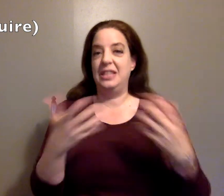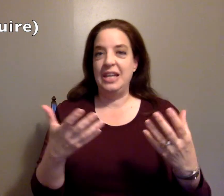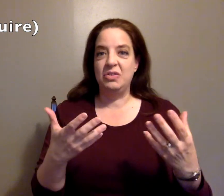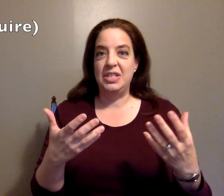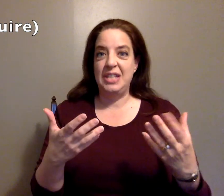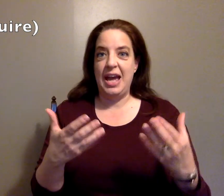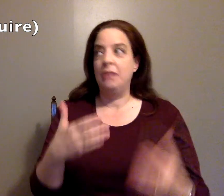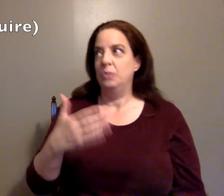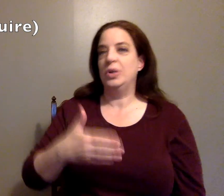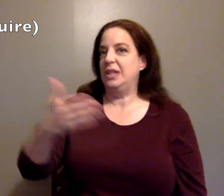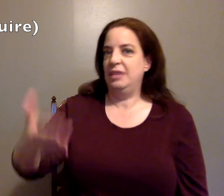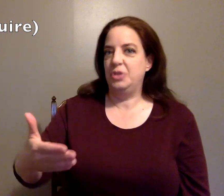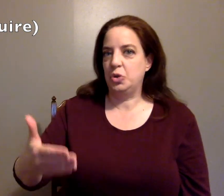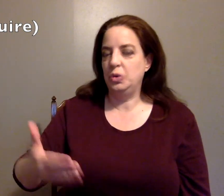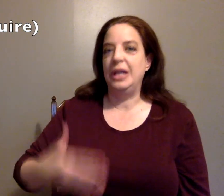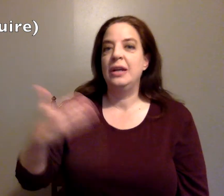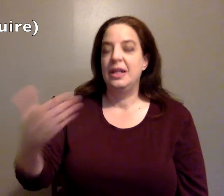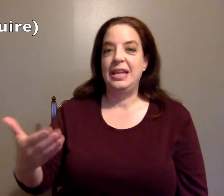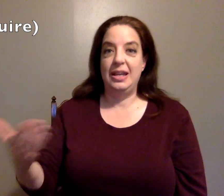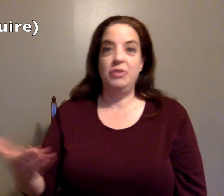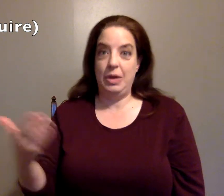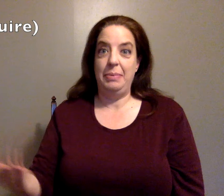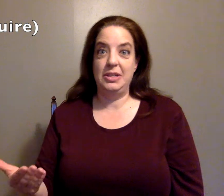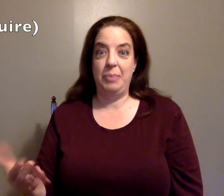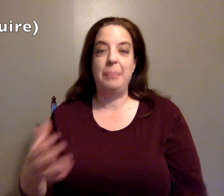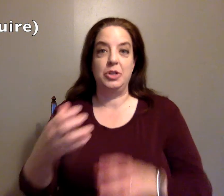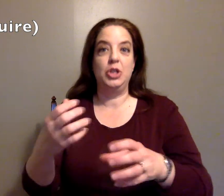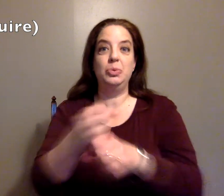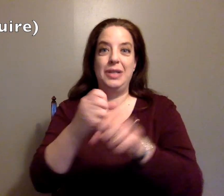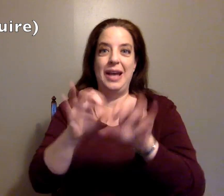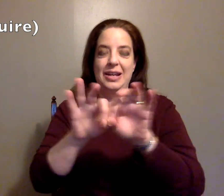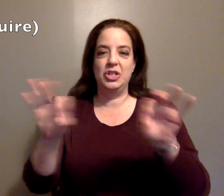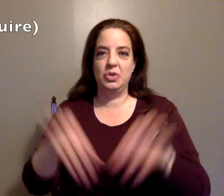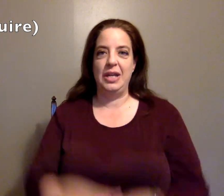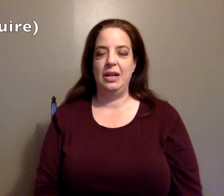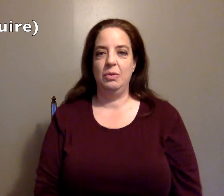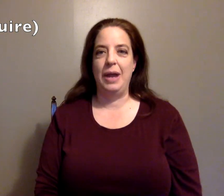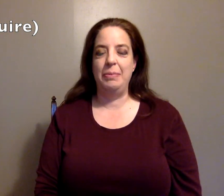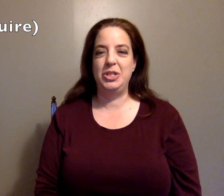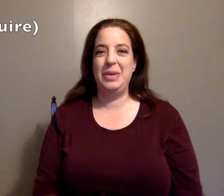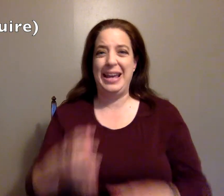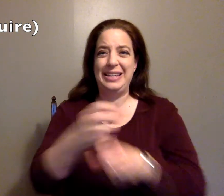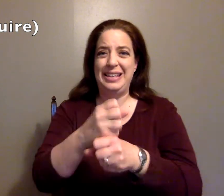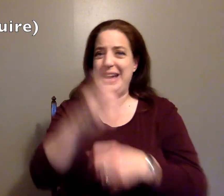end of the day, or at the end of your schooling, they give you that piece of paper, so you get a degree, right? But you can't get